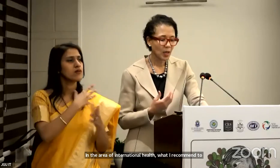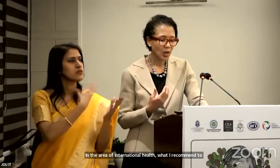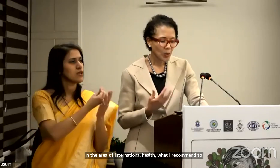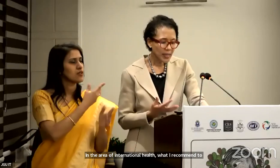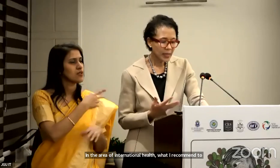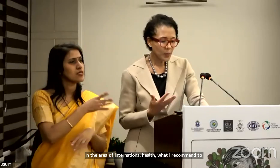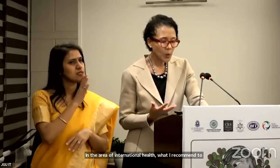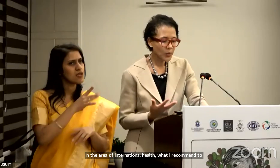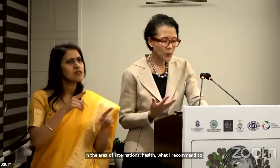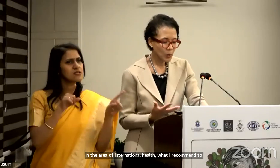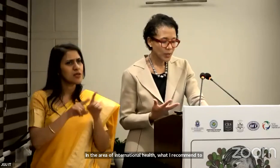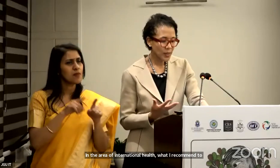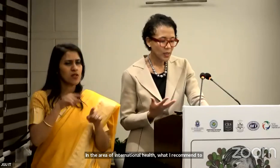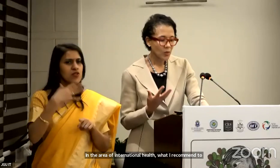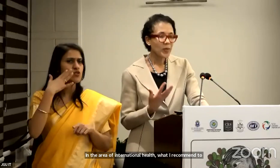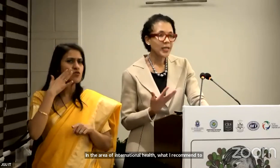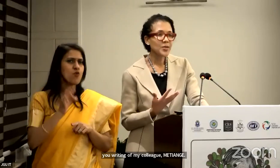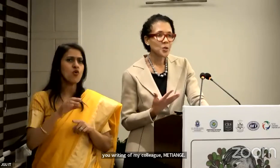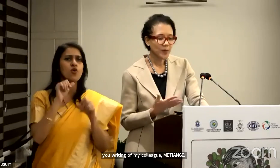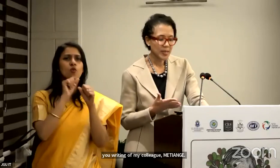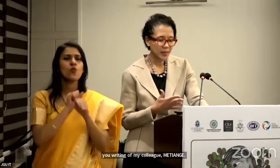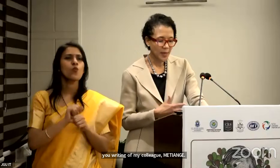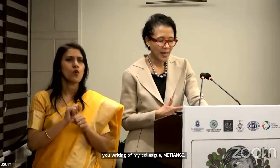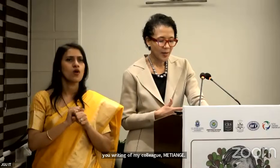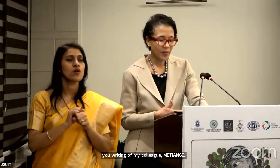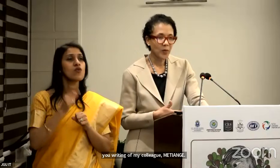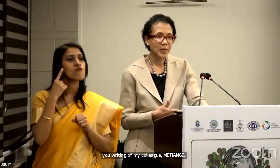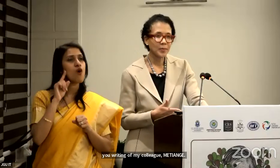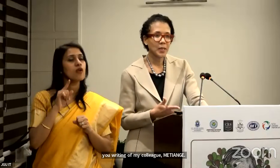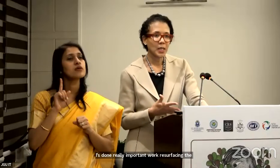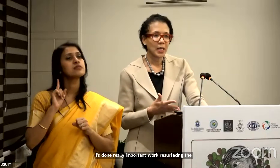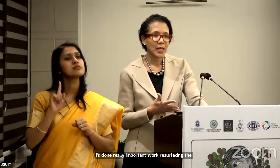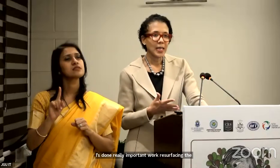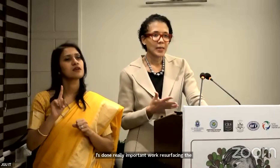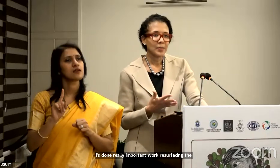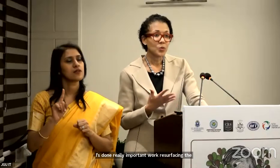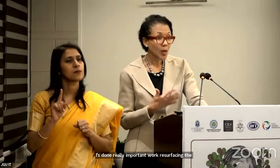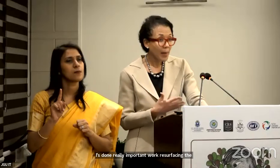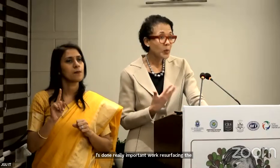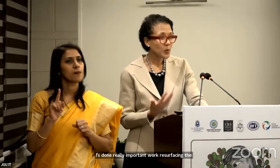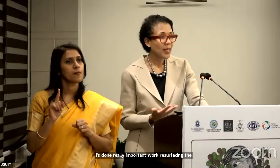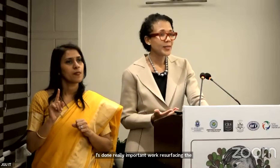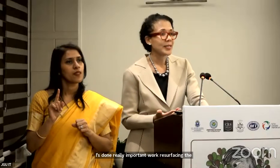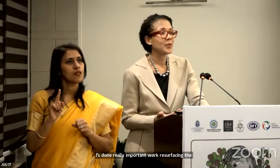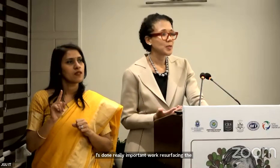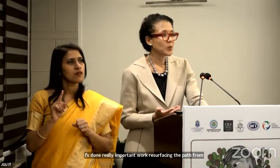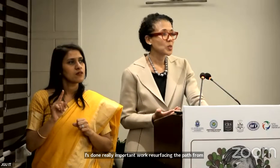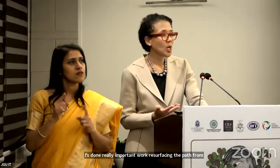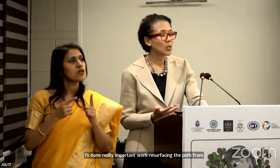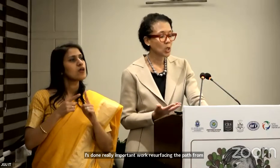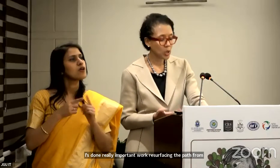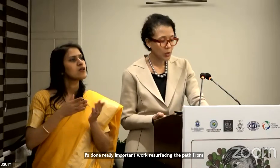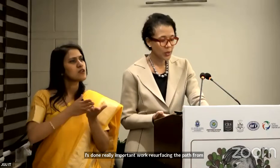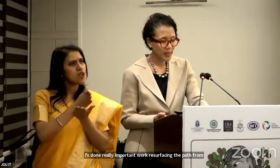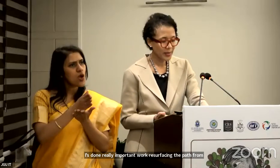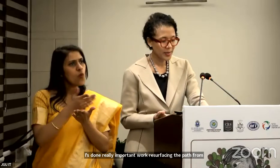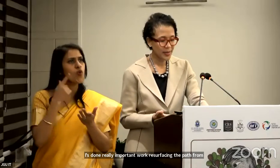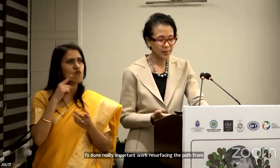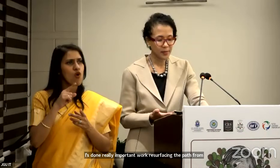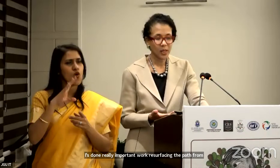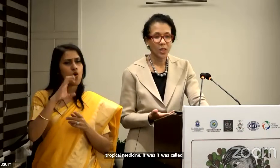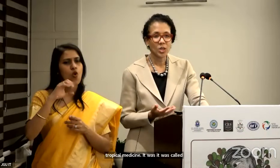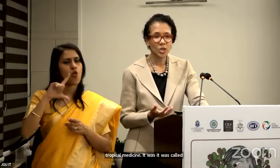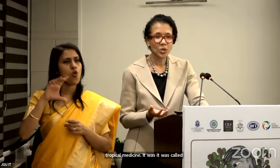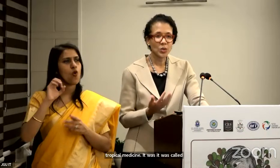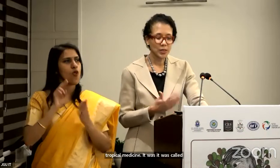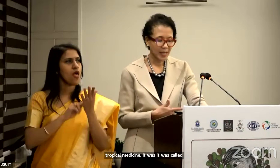done really important work resurfacing the path from tropical medicine, as it was called, colonial